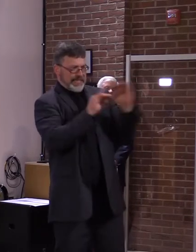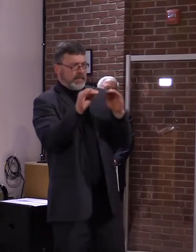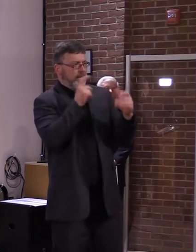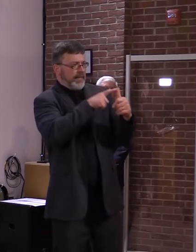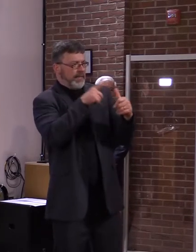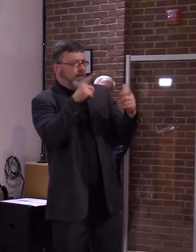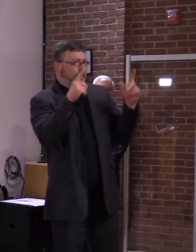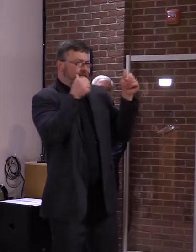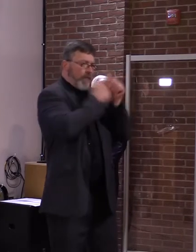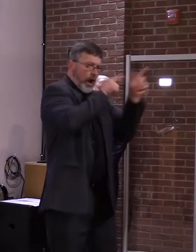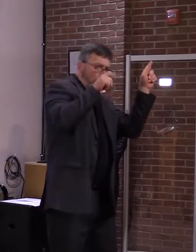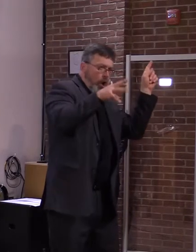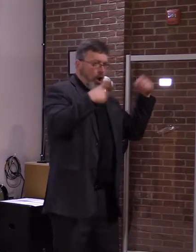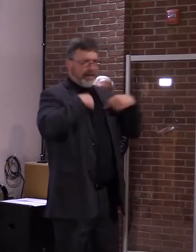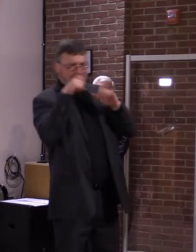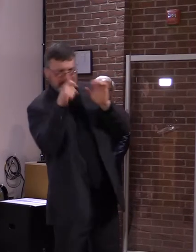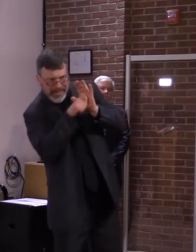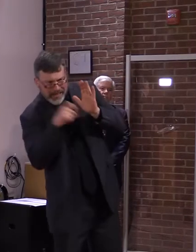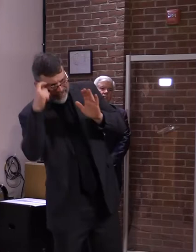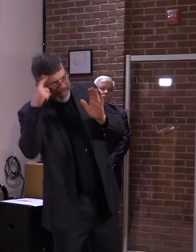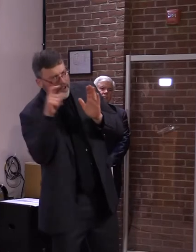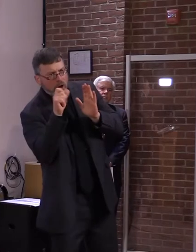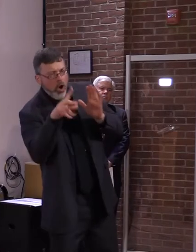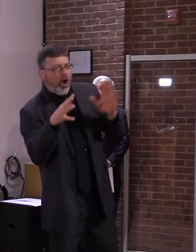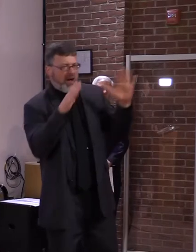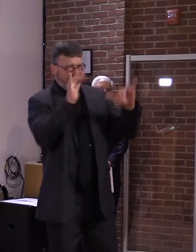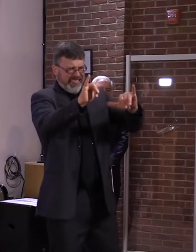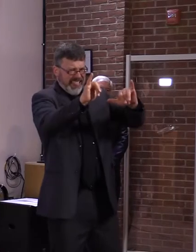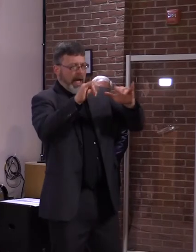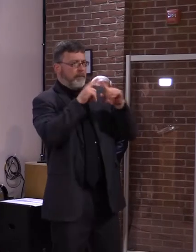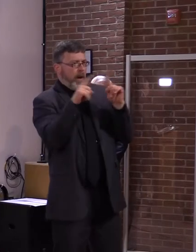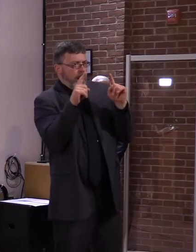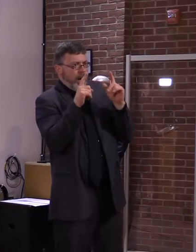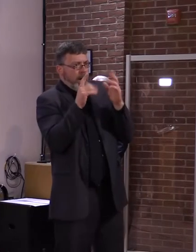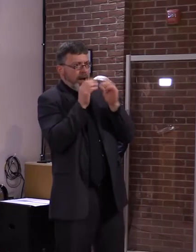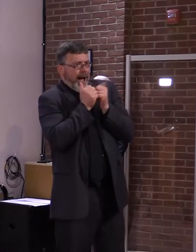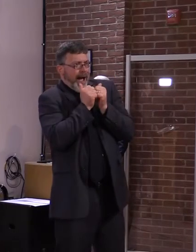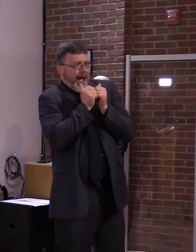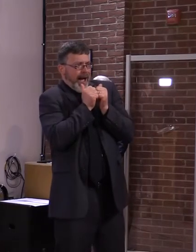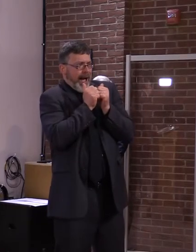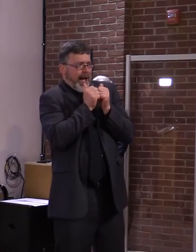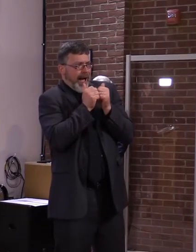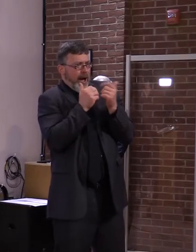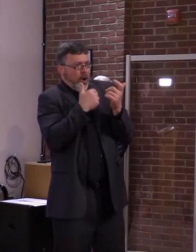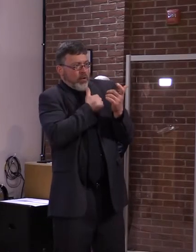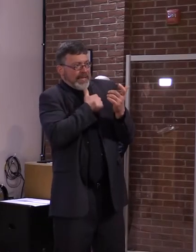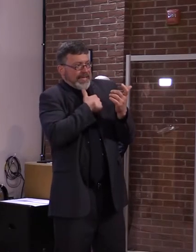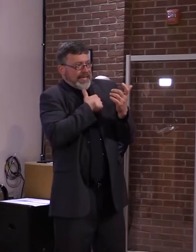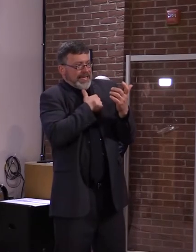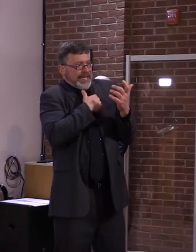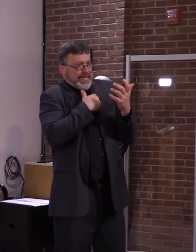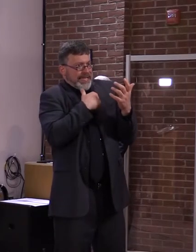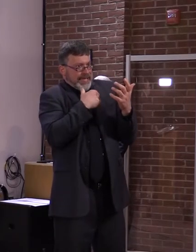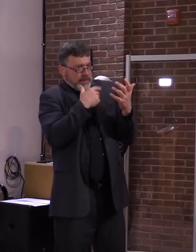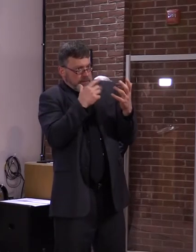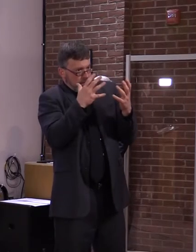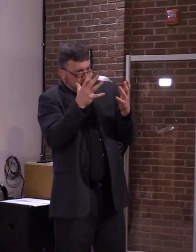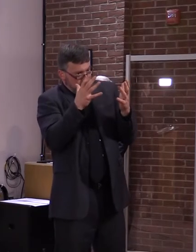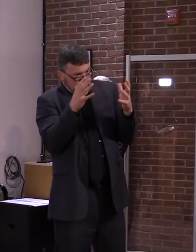Larger proposals that essentially would be like a complete online learning situation for a large number of